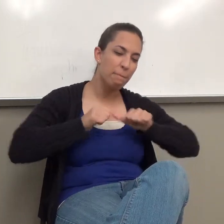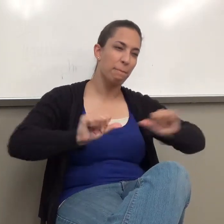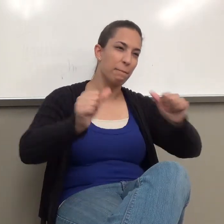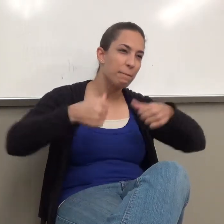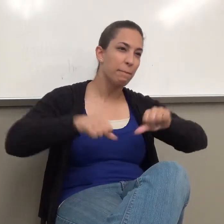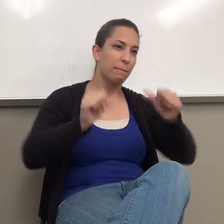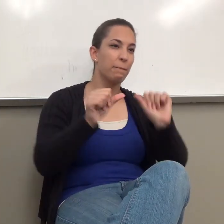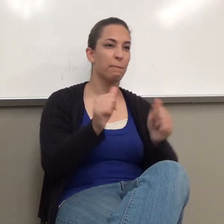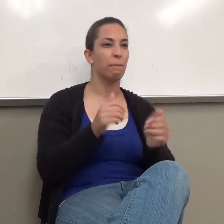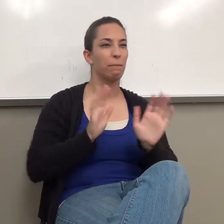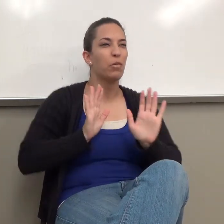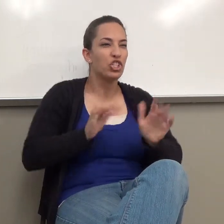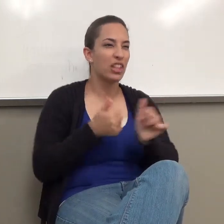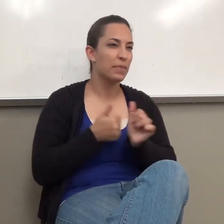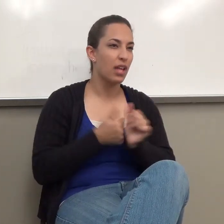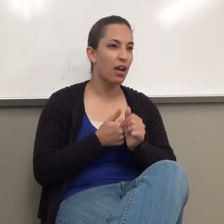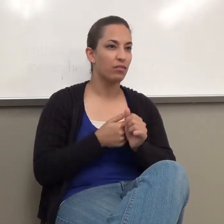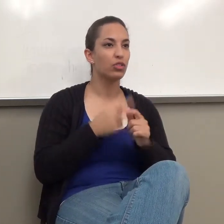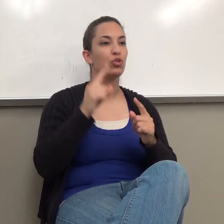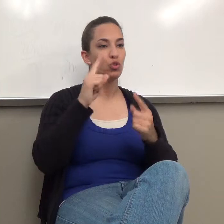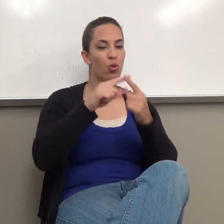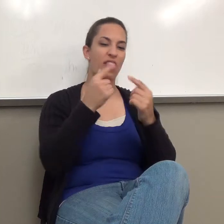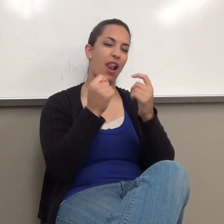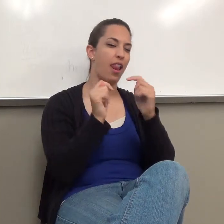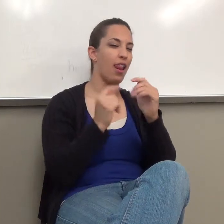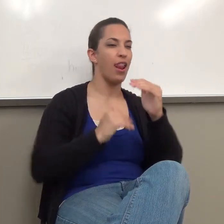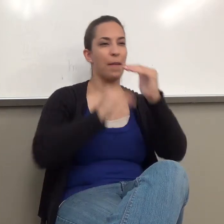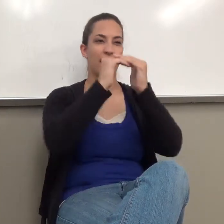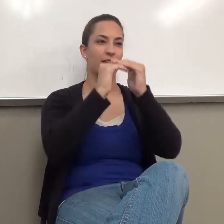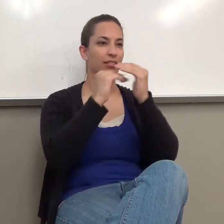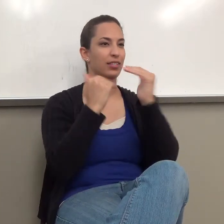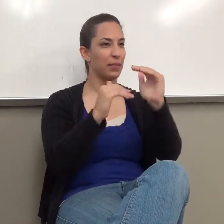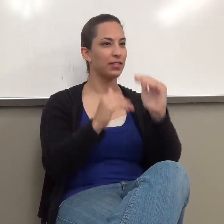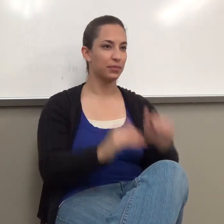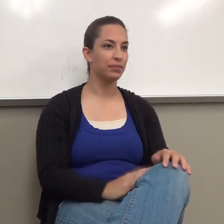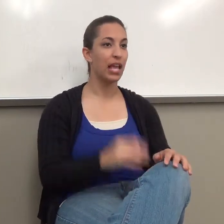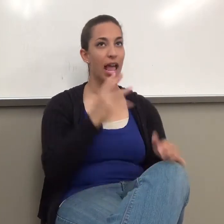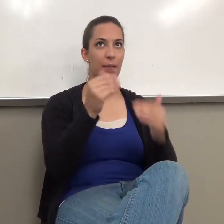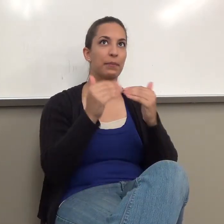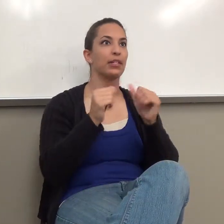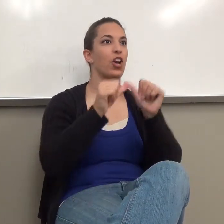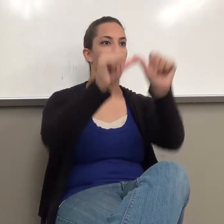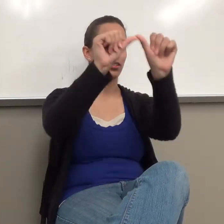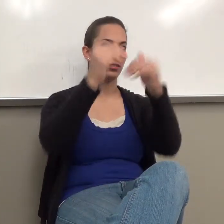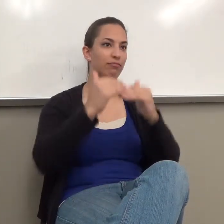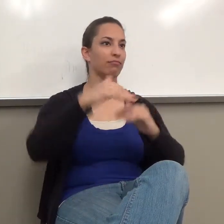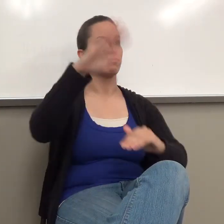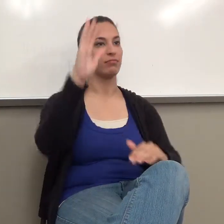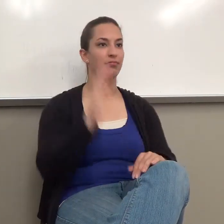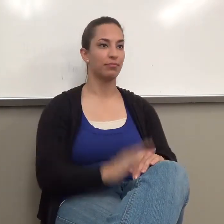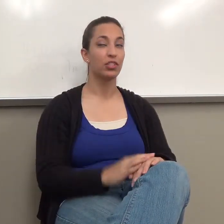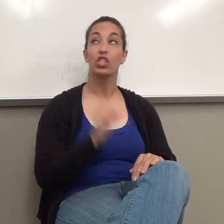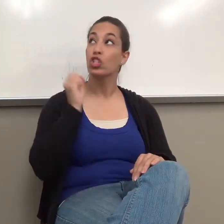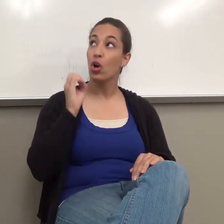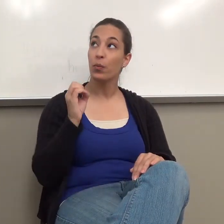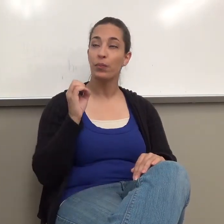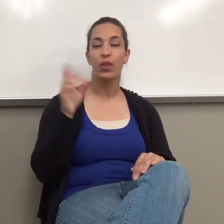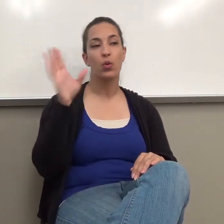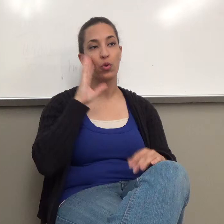we have been doing, this would have made a good paragraph, right? And they have, again, kind of a